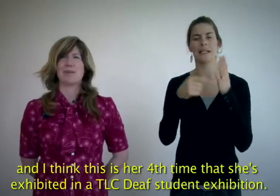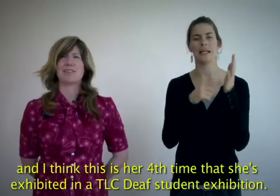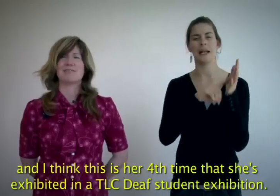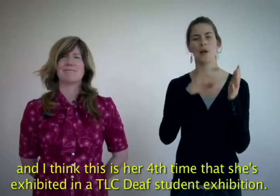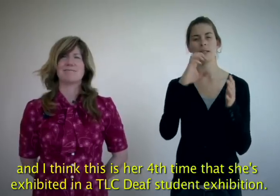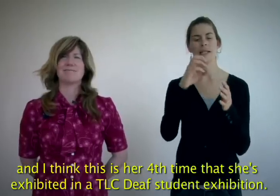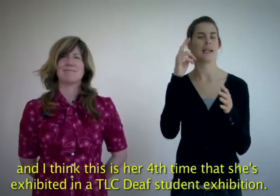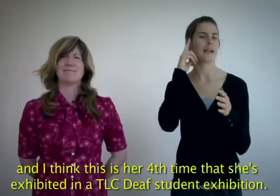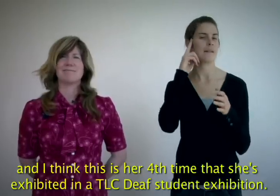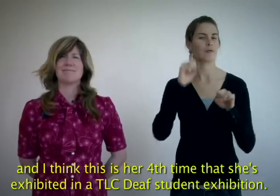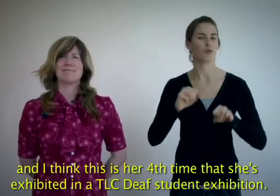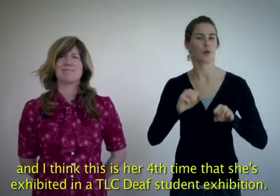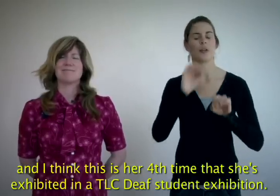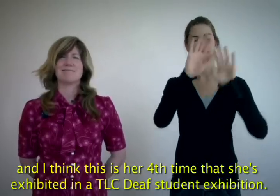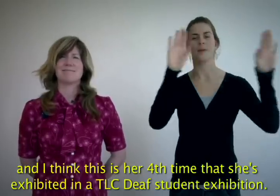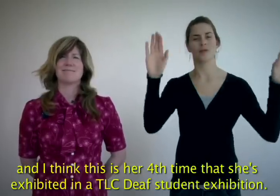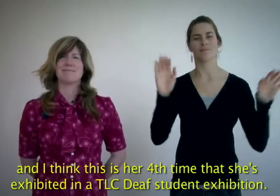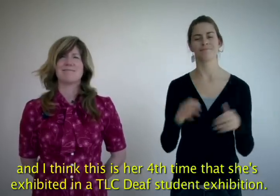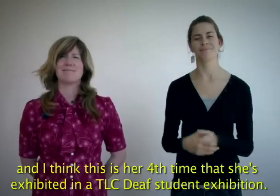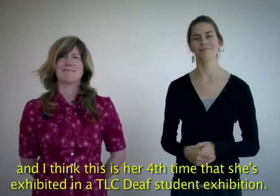student exhibition.